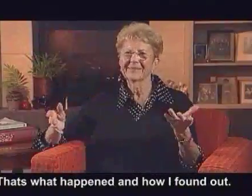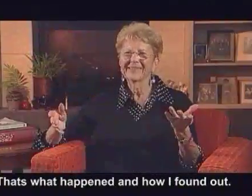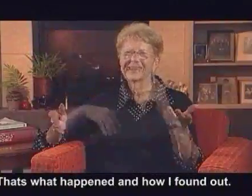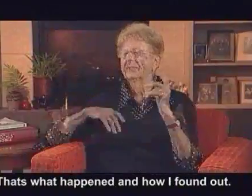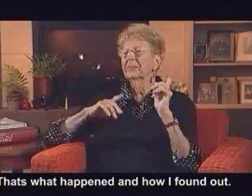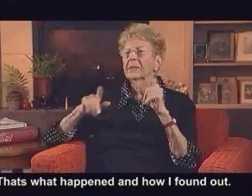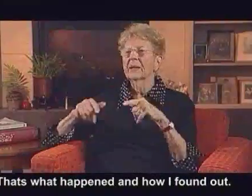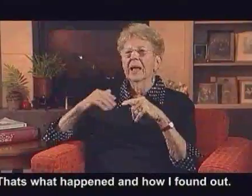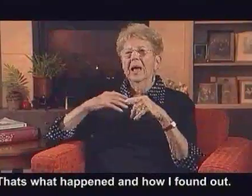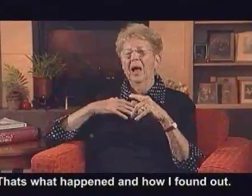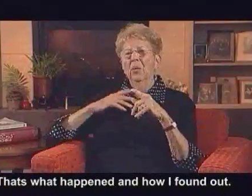happened and how I found out.